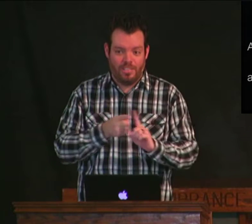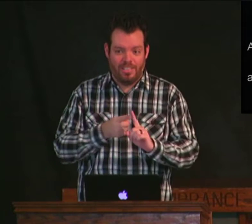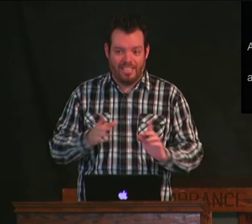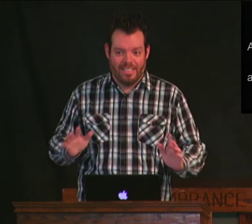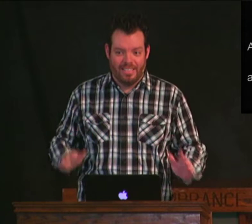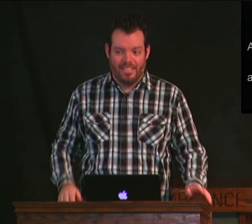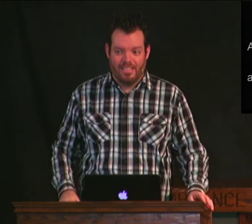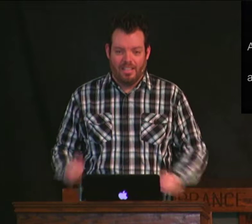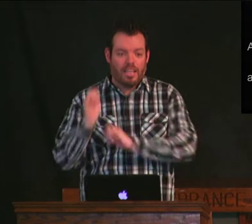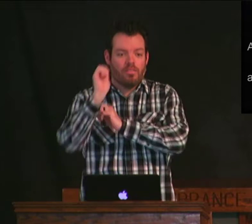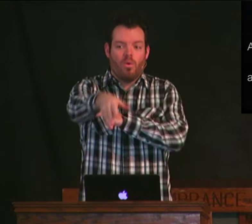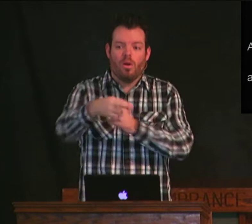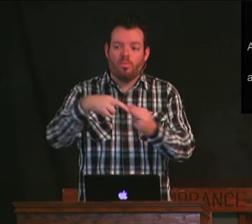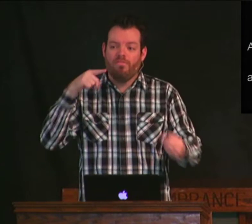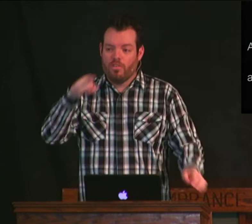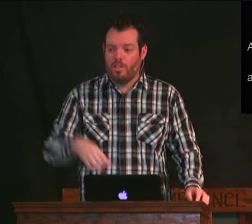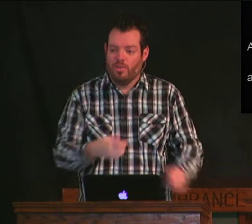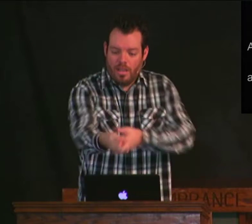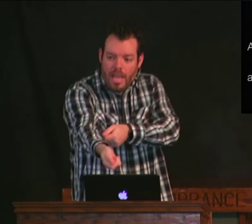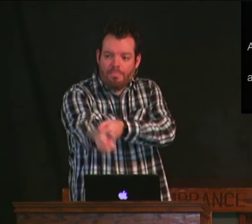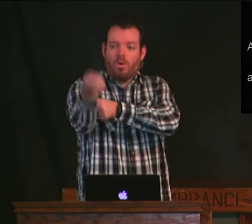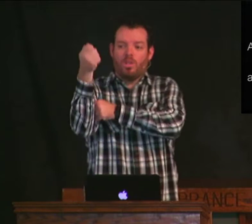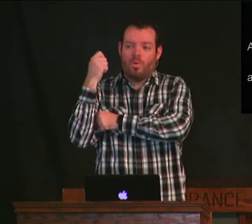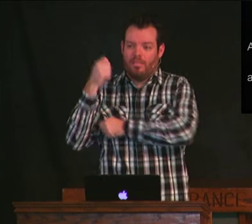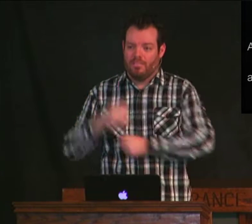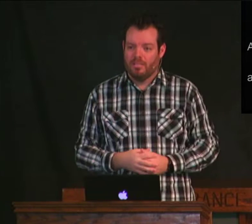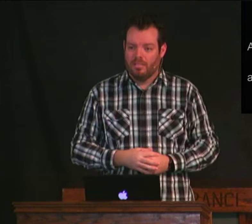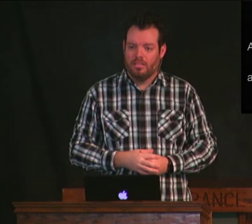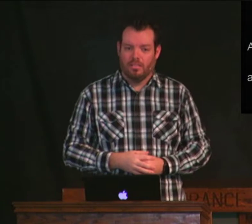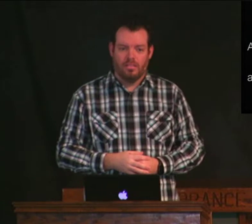first. They could throw a rope for you and pull you up.